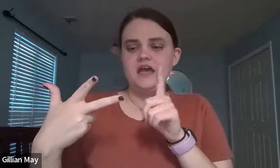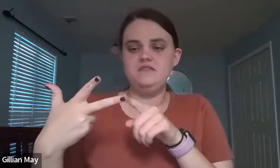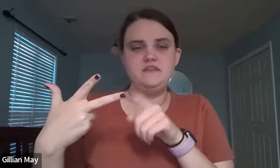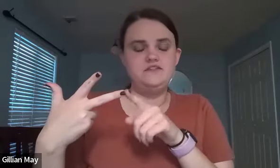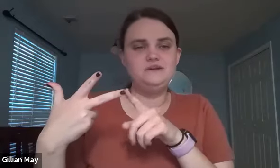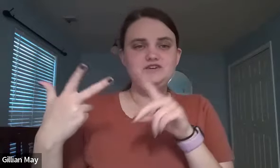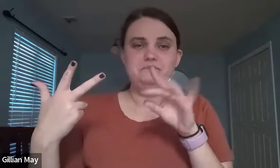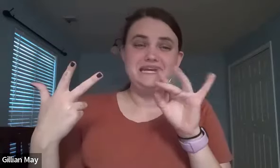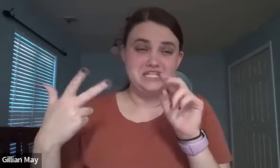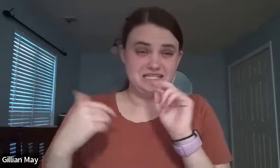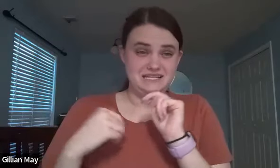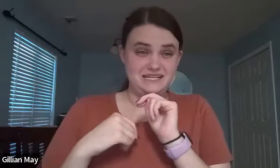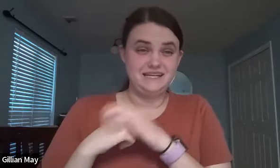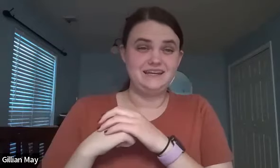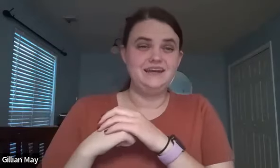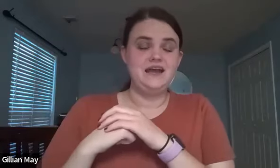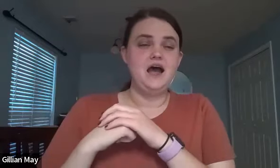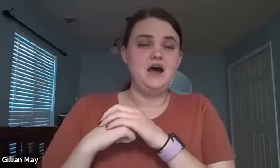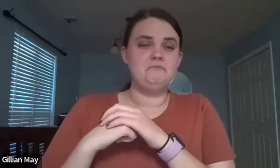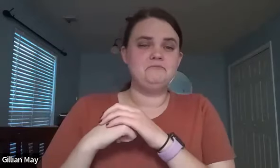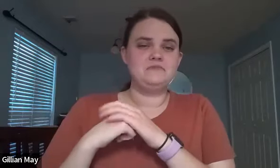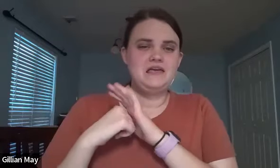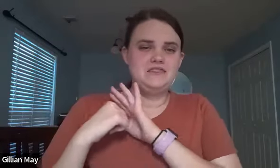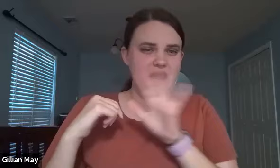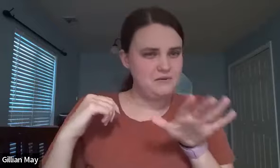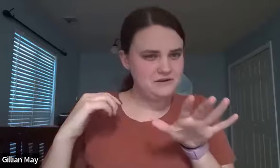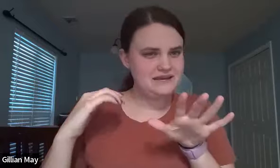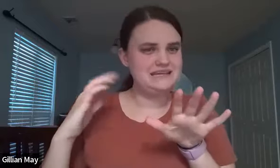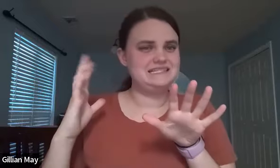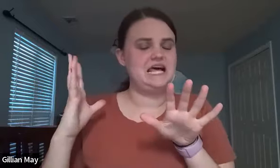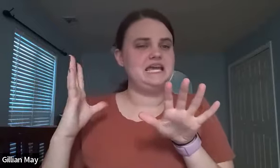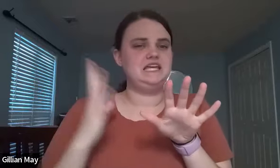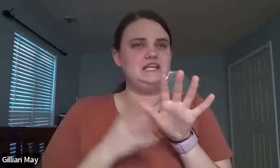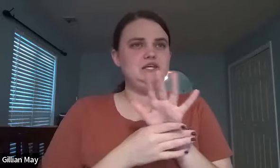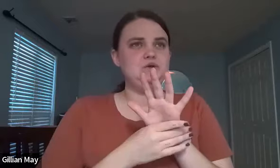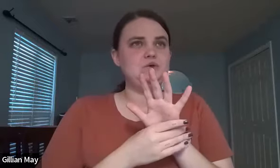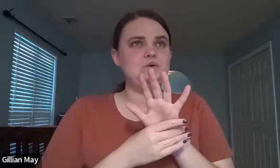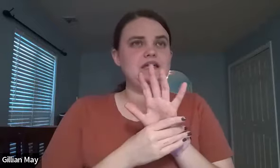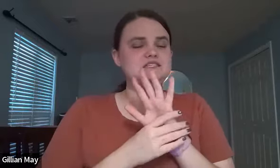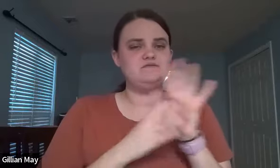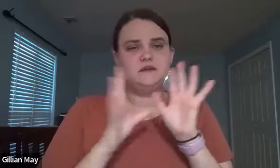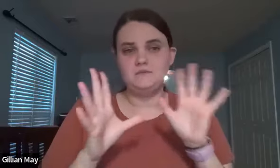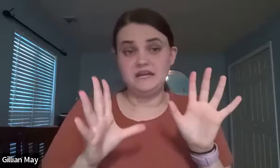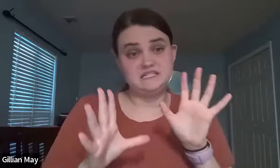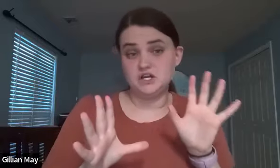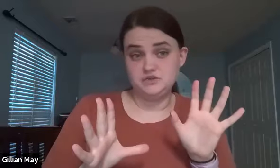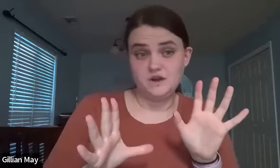And then the other one is called pigeon signing. That one is like it's very complicated. It's not used